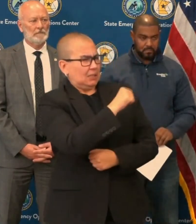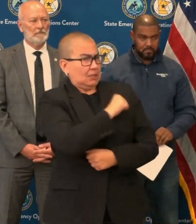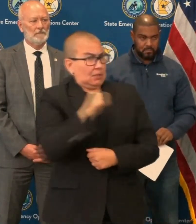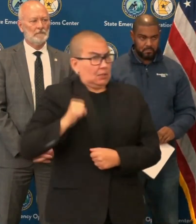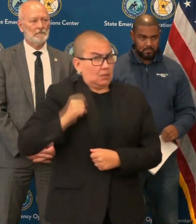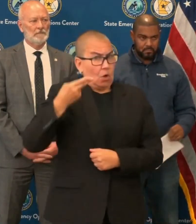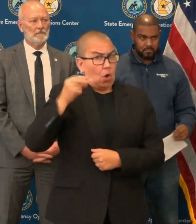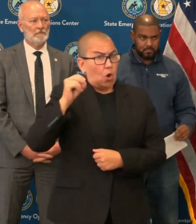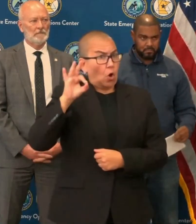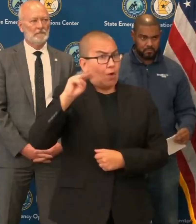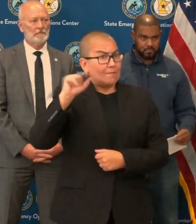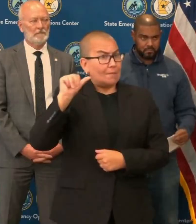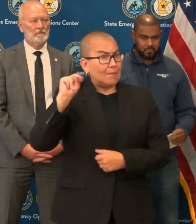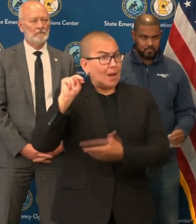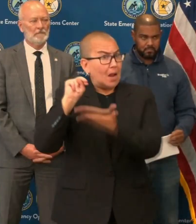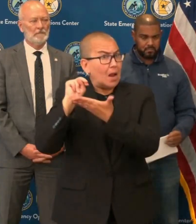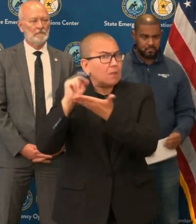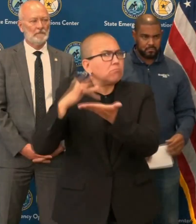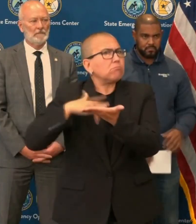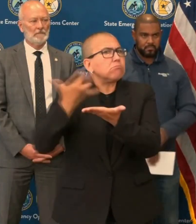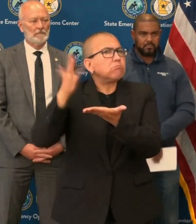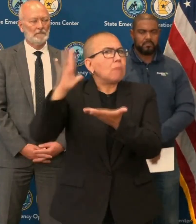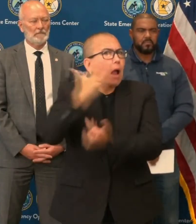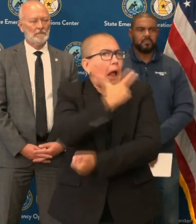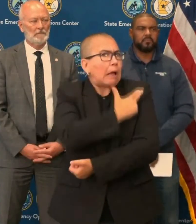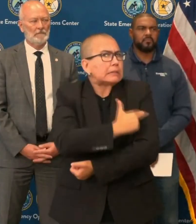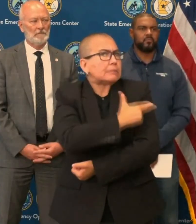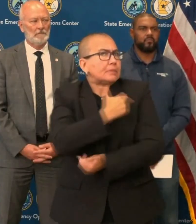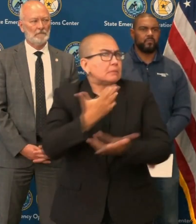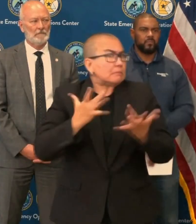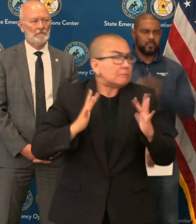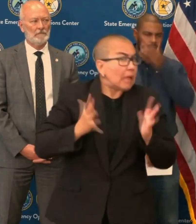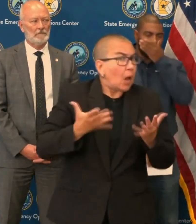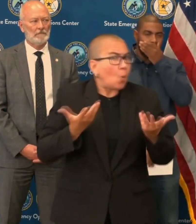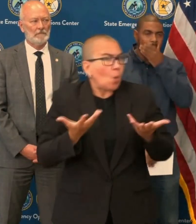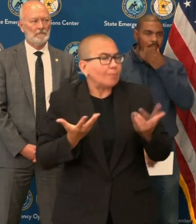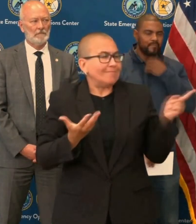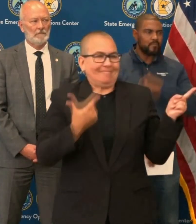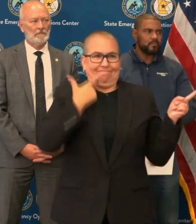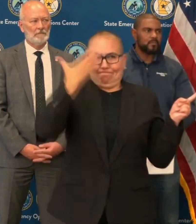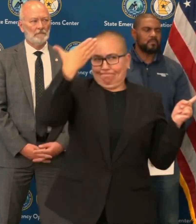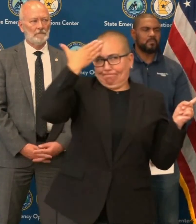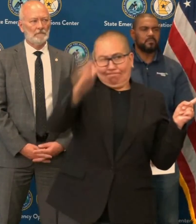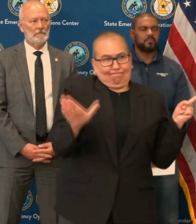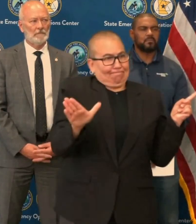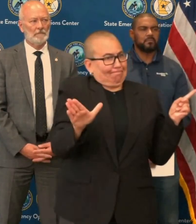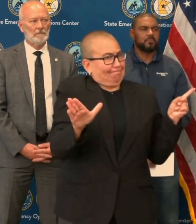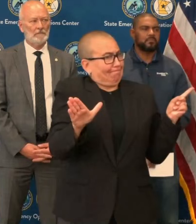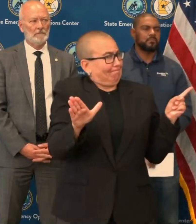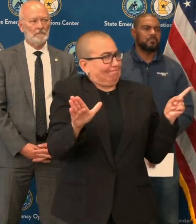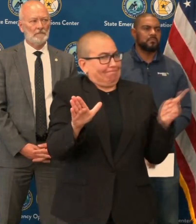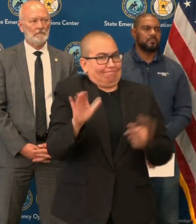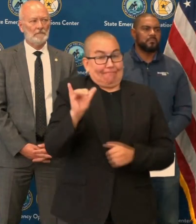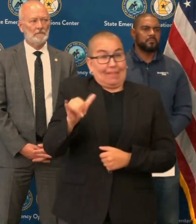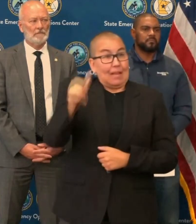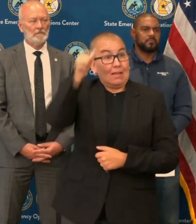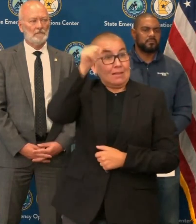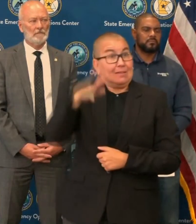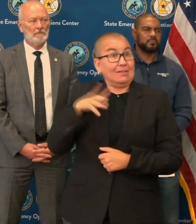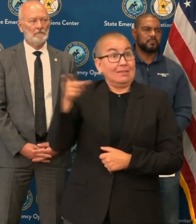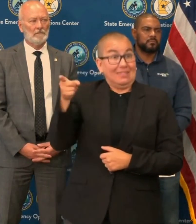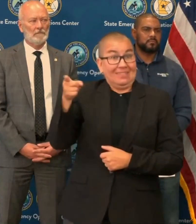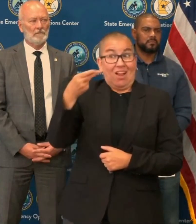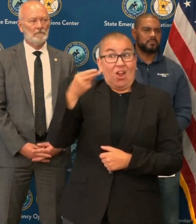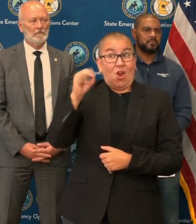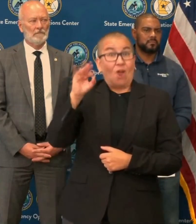The question was, do we have an update on Senator Hoffman's condition? We don't at this time. The last information we had is that he was out of surgery and